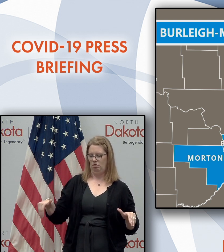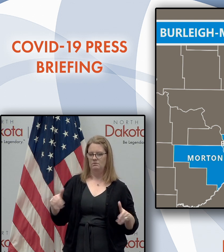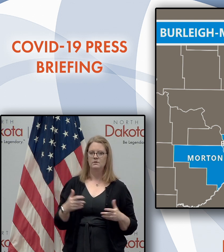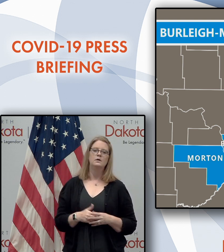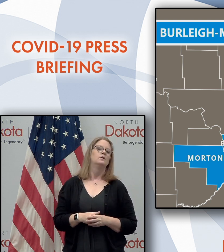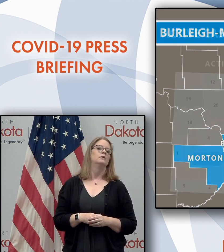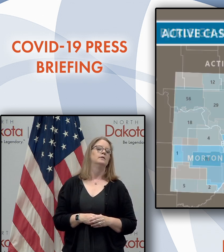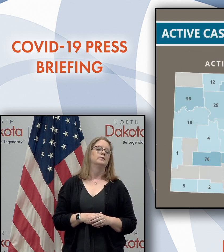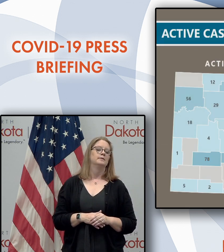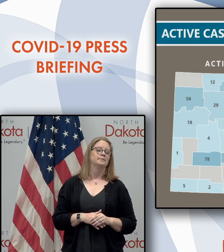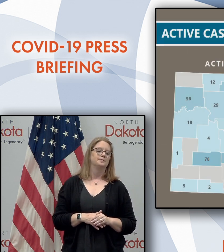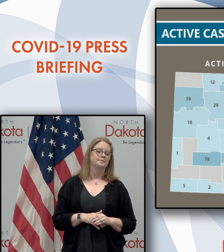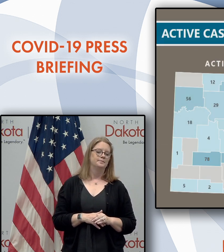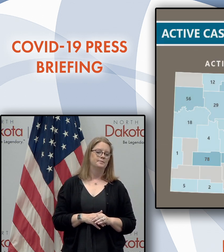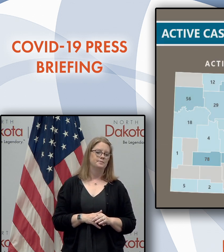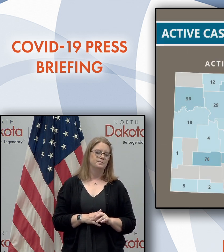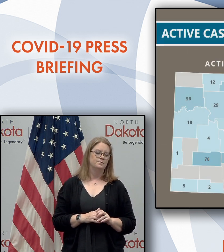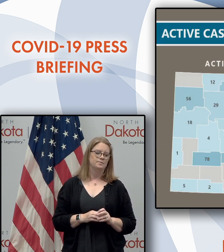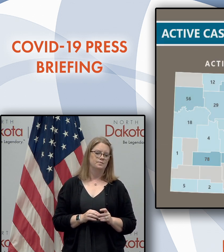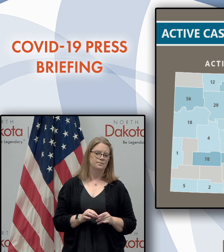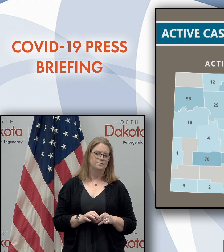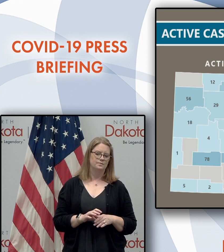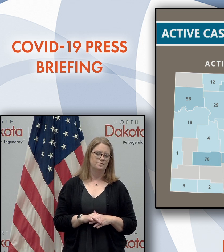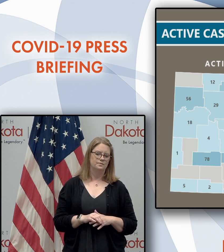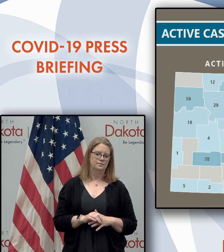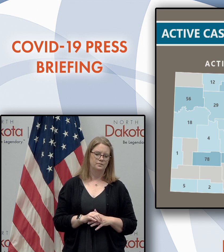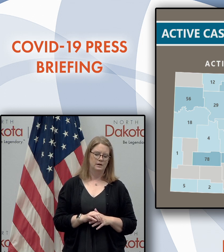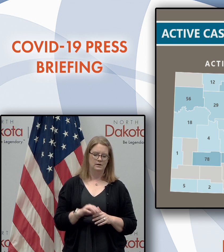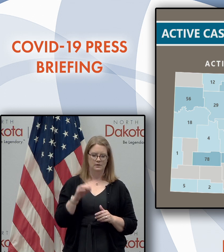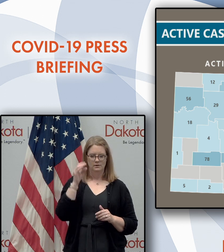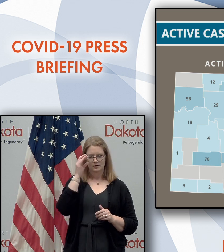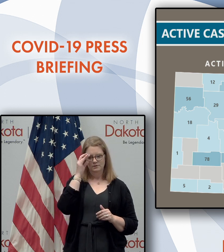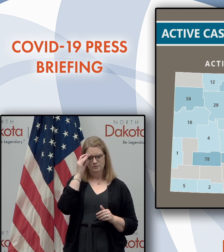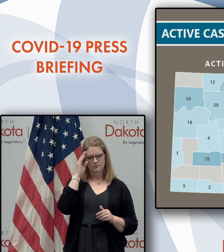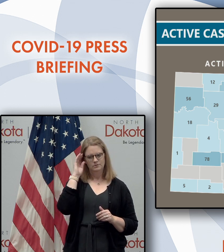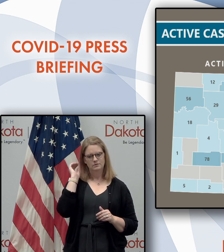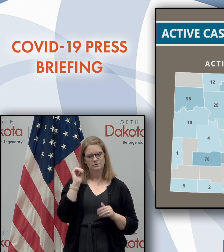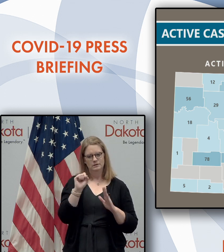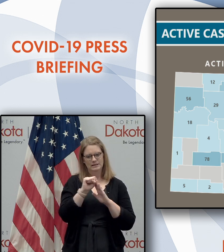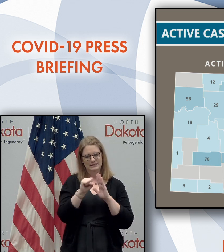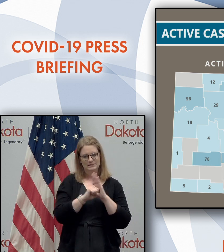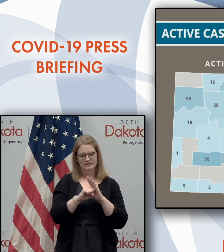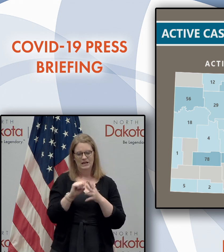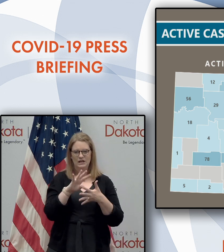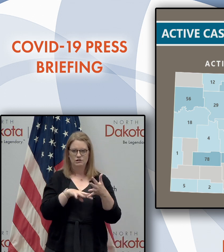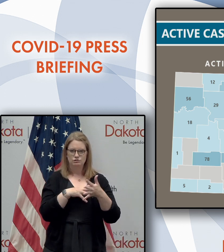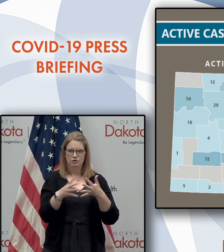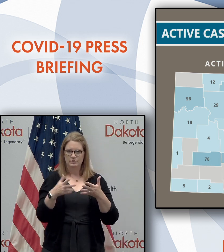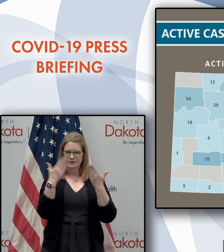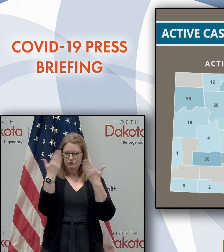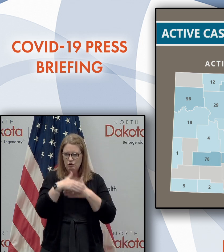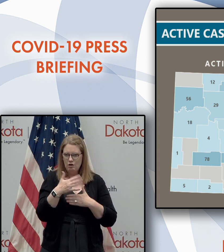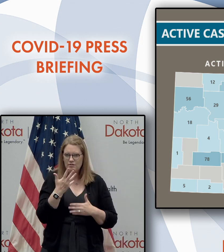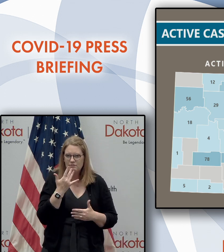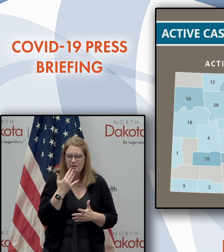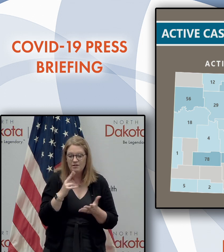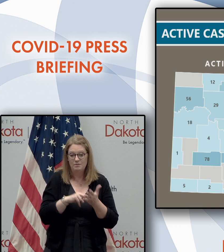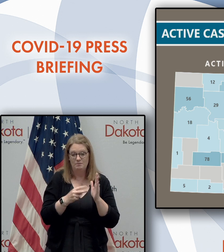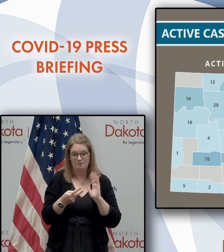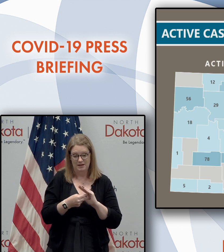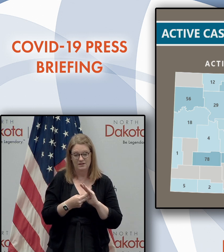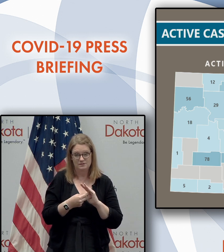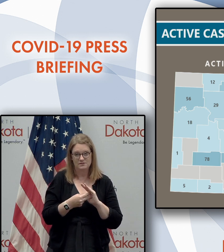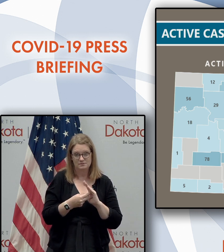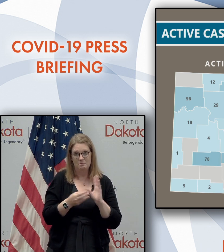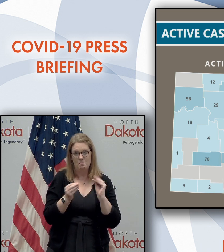When we again take a look at the state chart, and you can see there, the darker the color, the more number of actives.